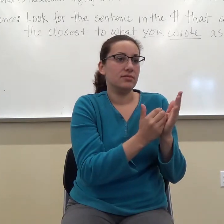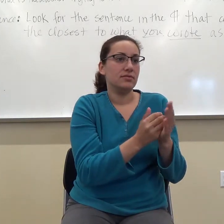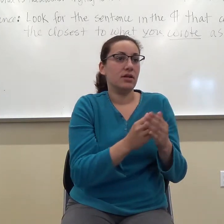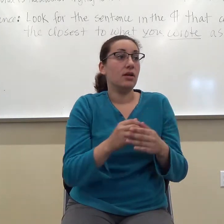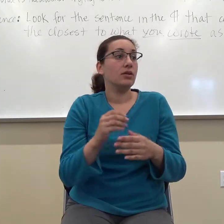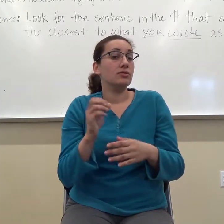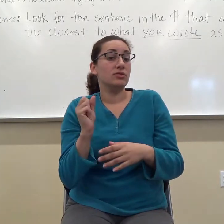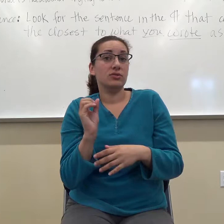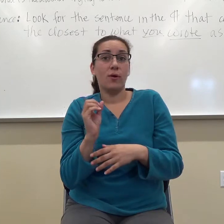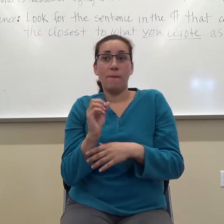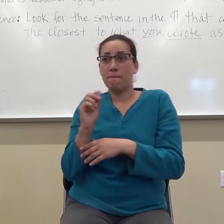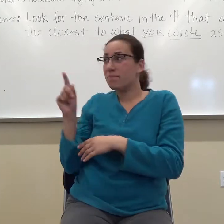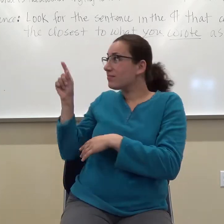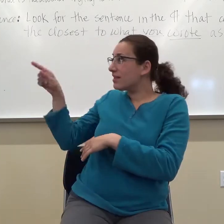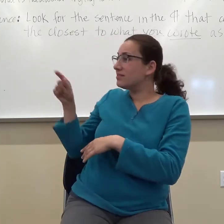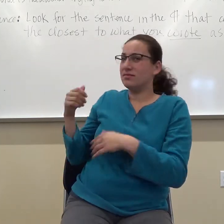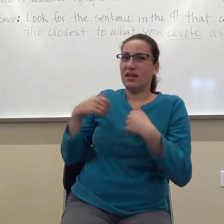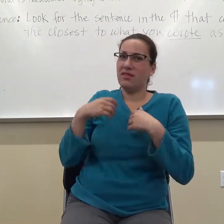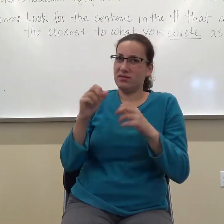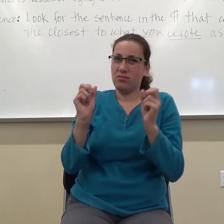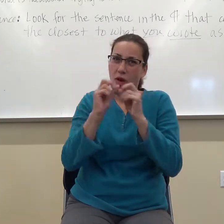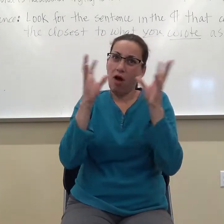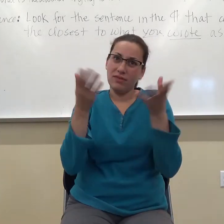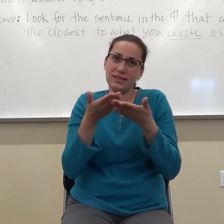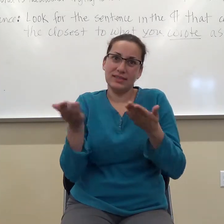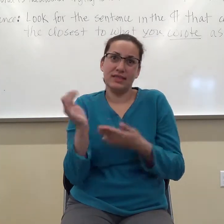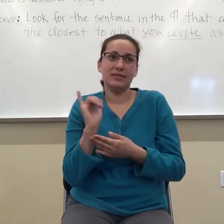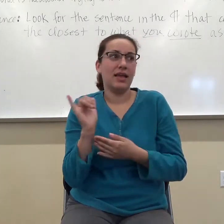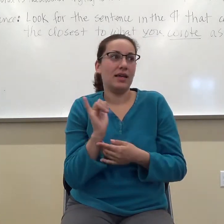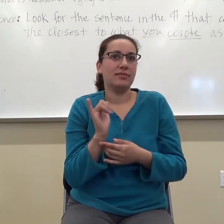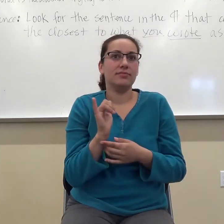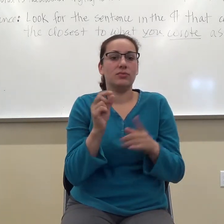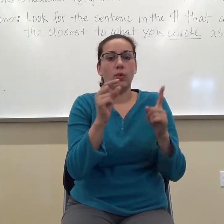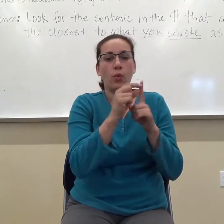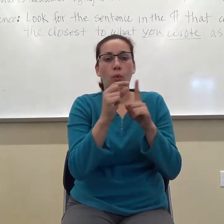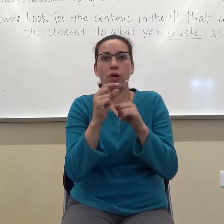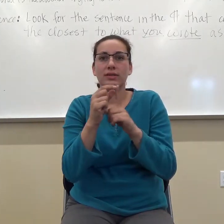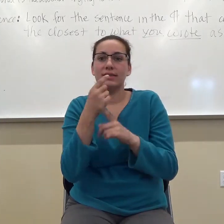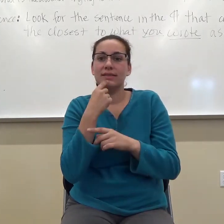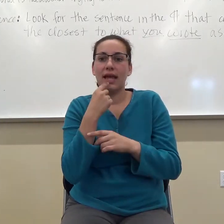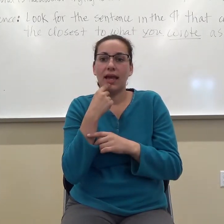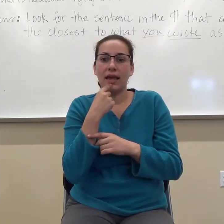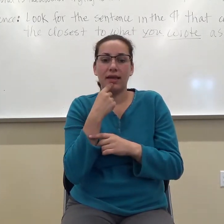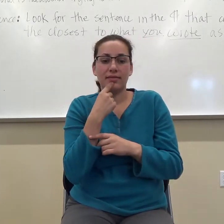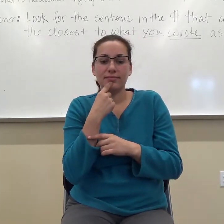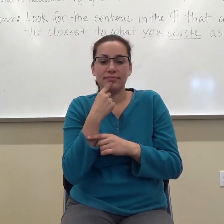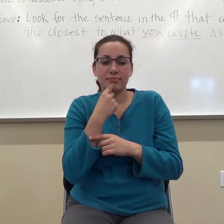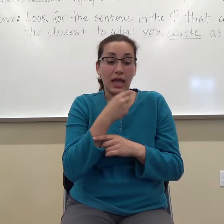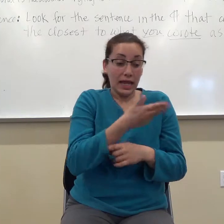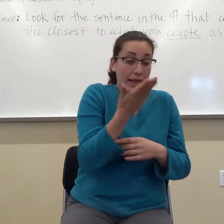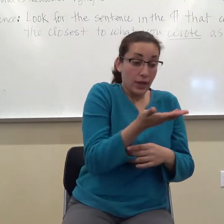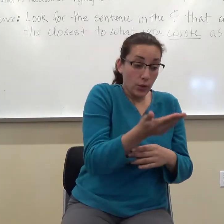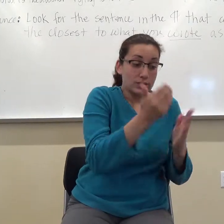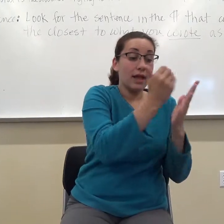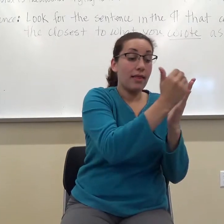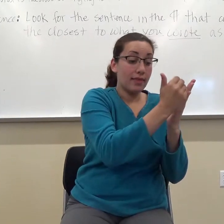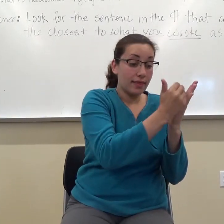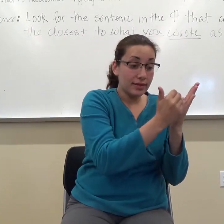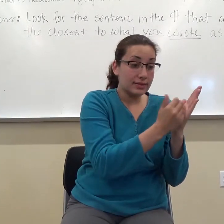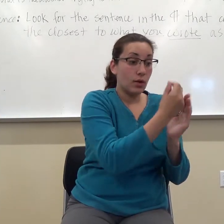pretty obvious things. I mean, these things that say, here is a list, 1, 2, 3, 4, 5.